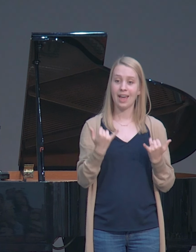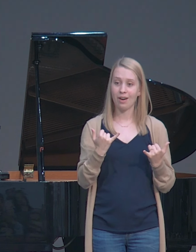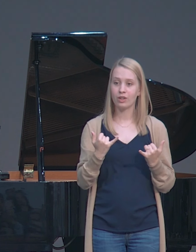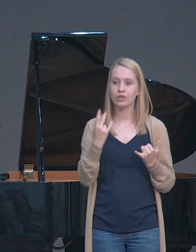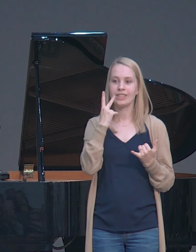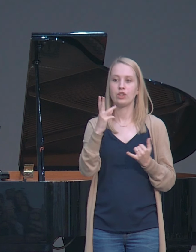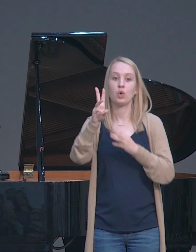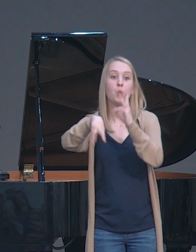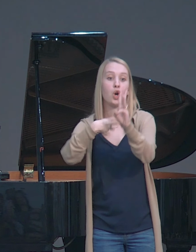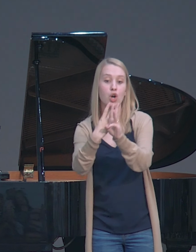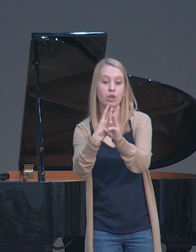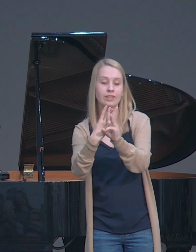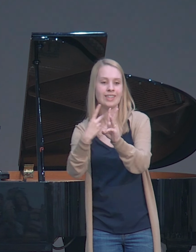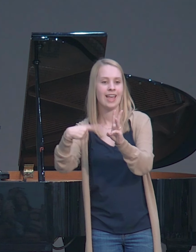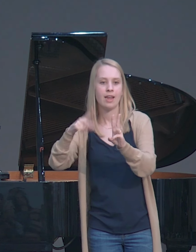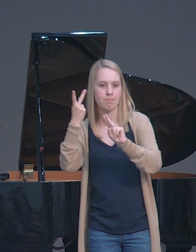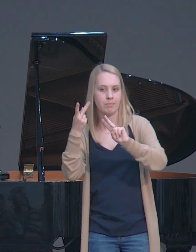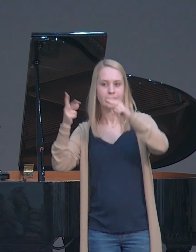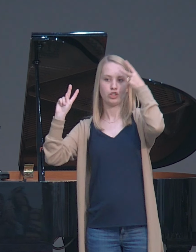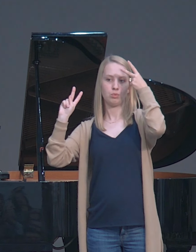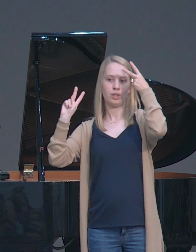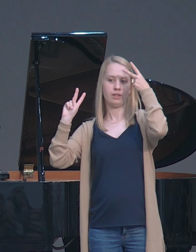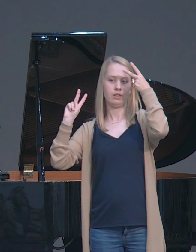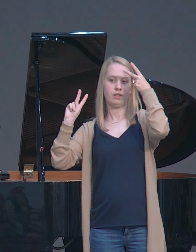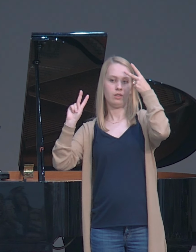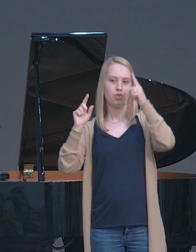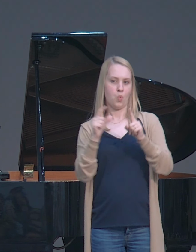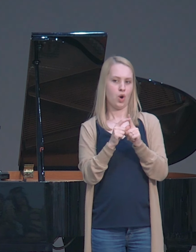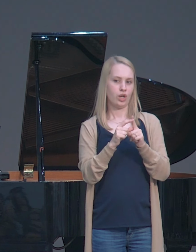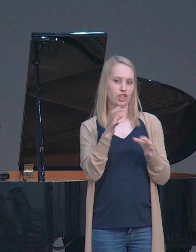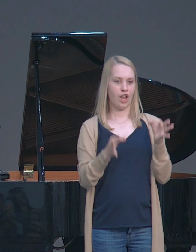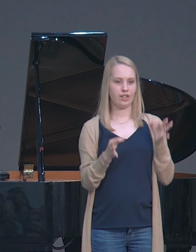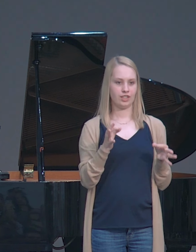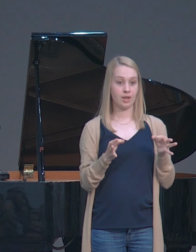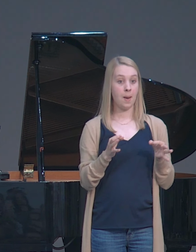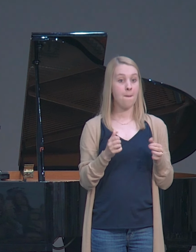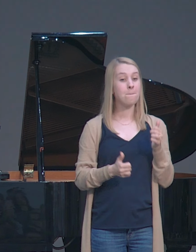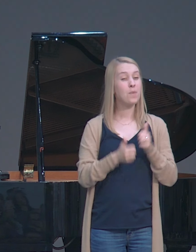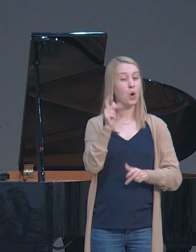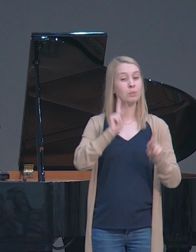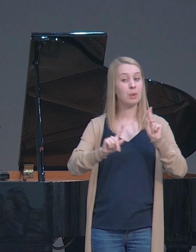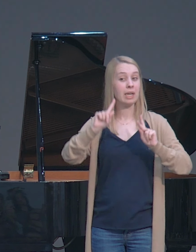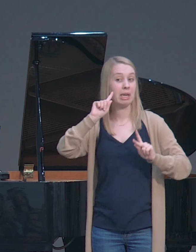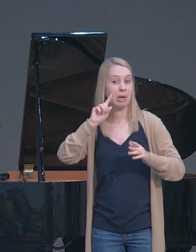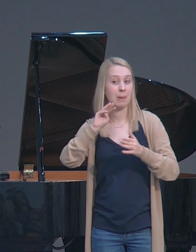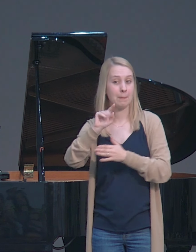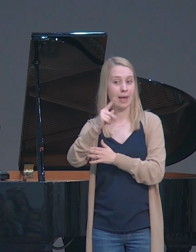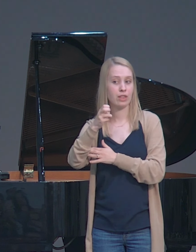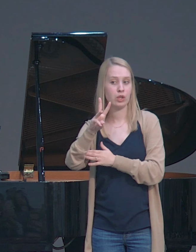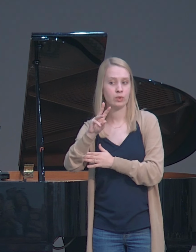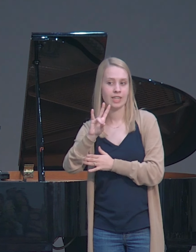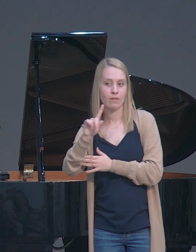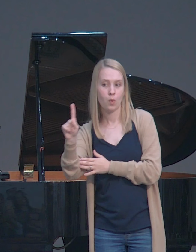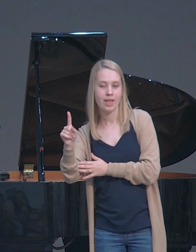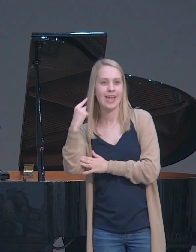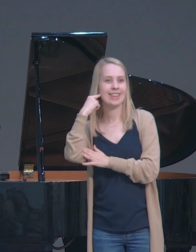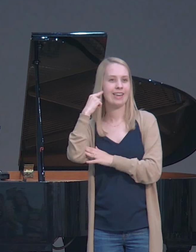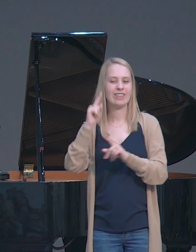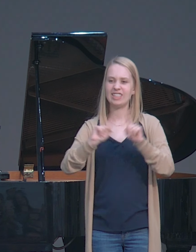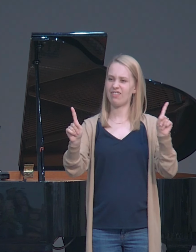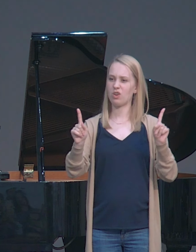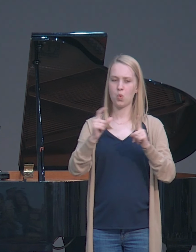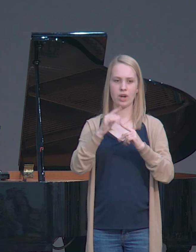the word judge here in these verses. When most people hear Matthew 7, verse 1, they think of a different word than condemnation.